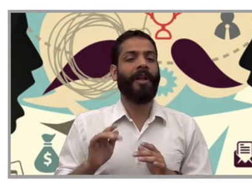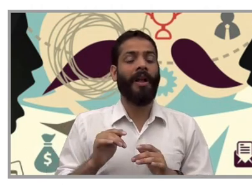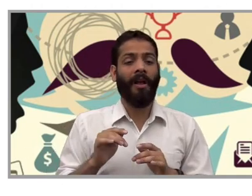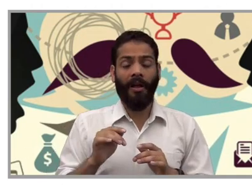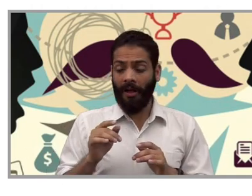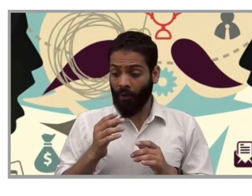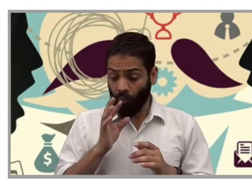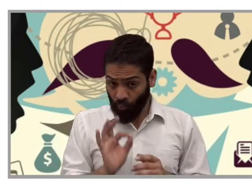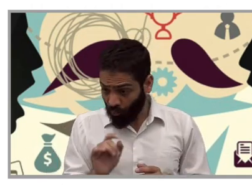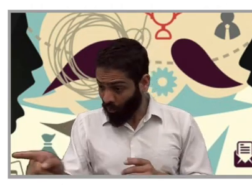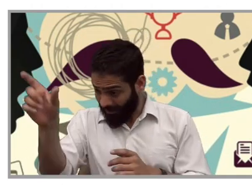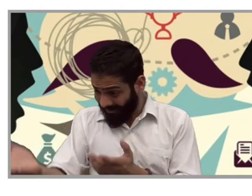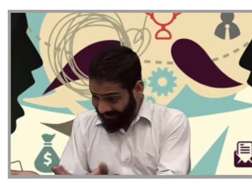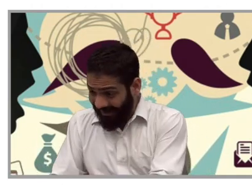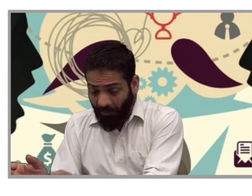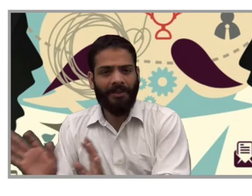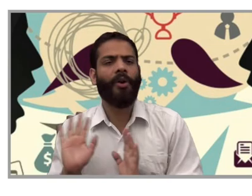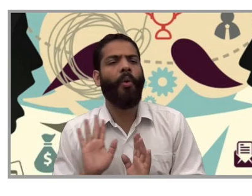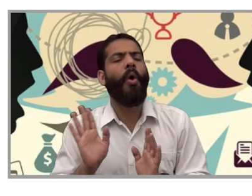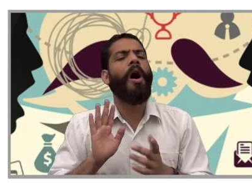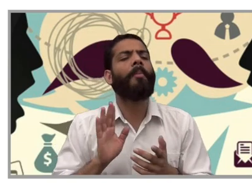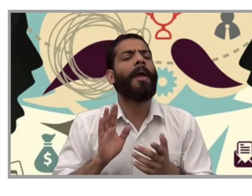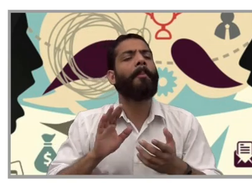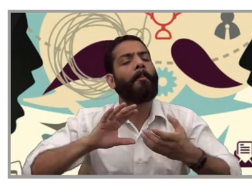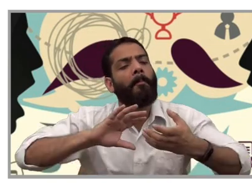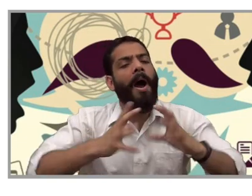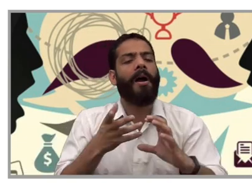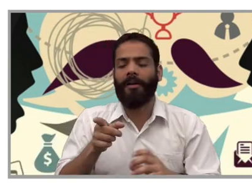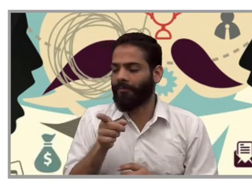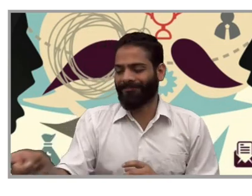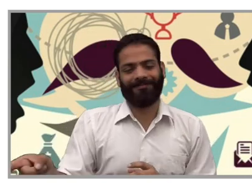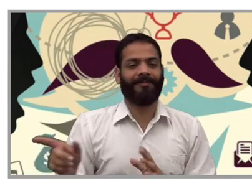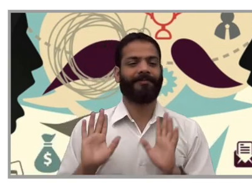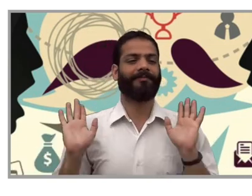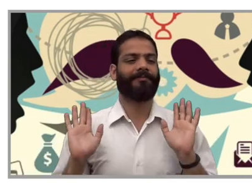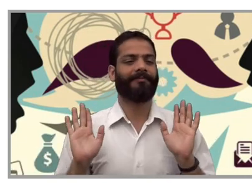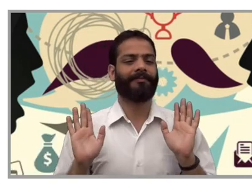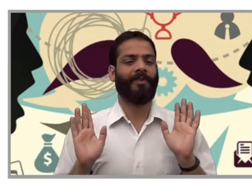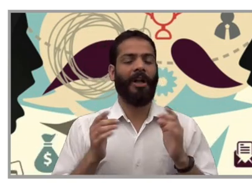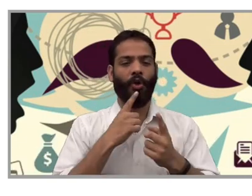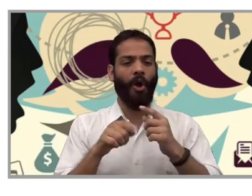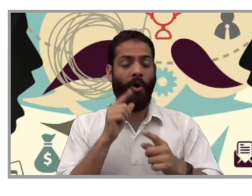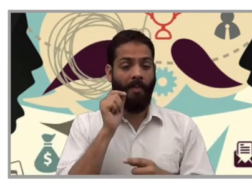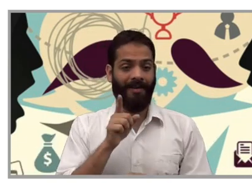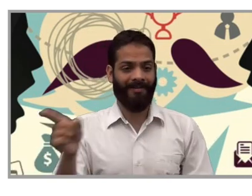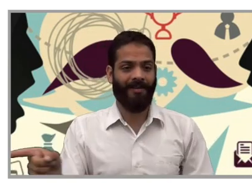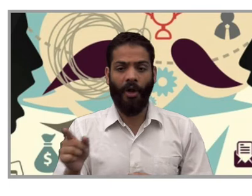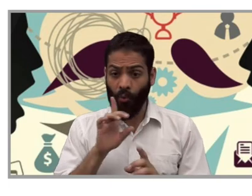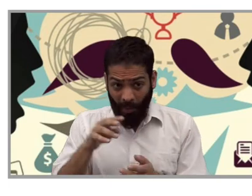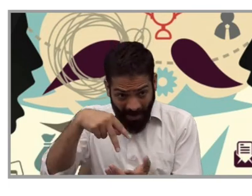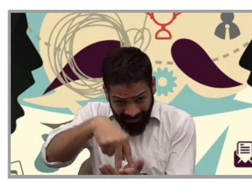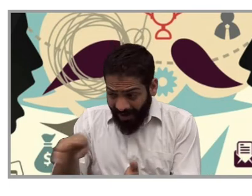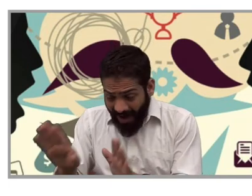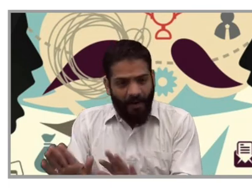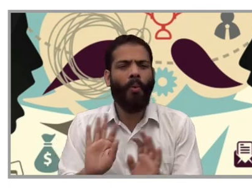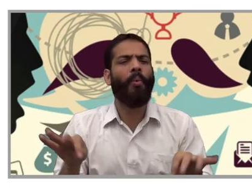of the sign and assignment of particular locus to it together constitute what in the sign language literature is